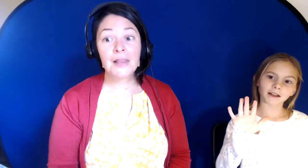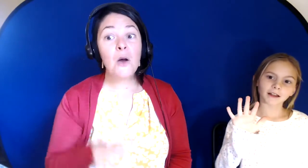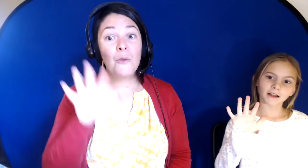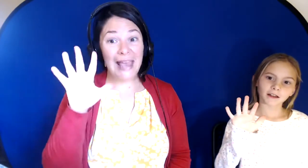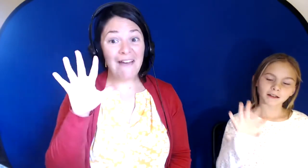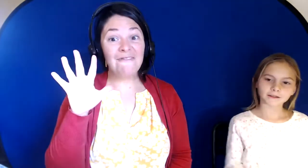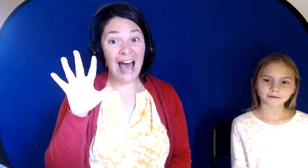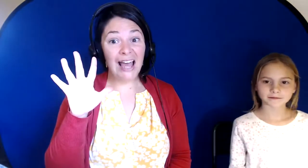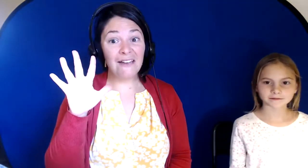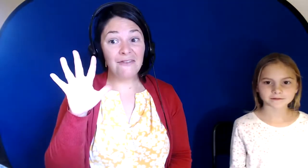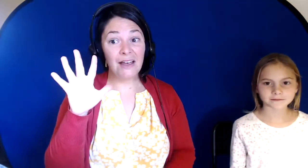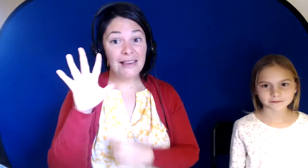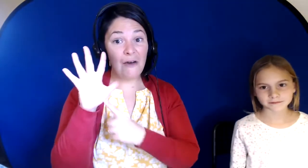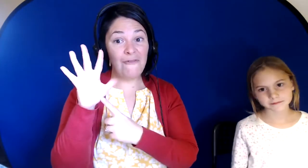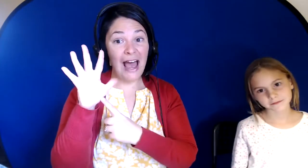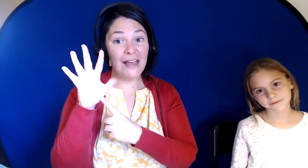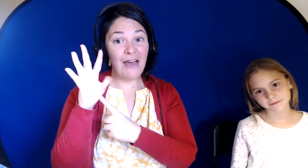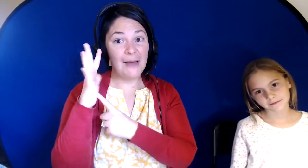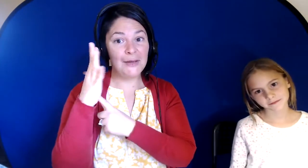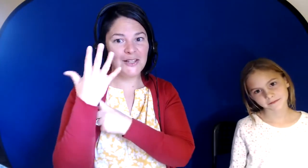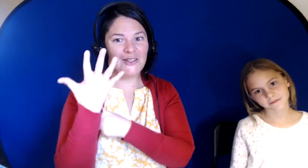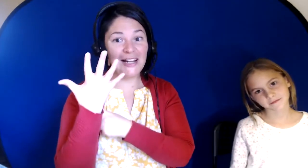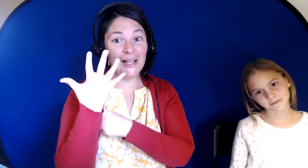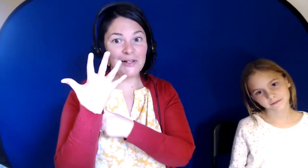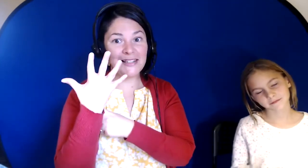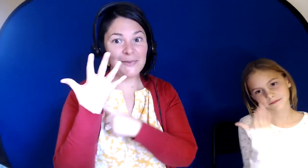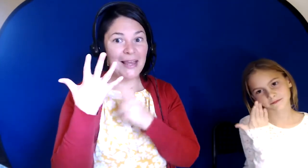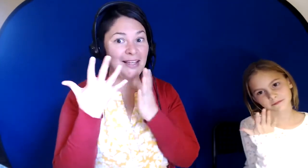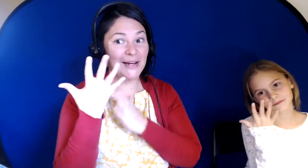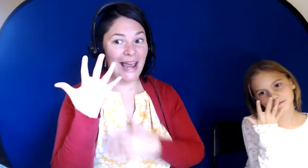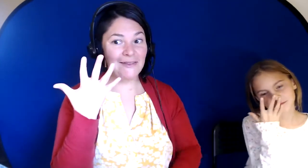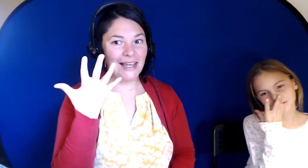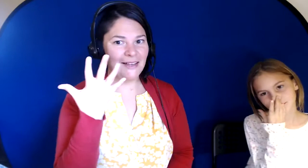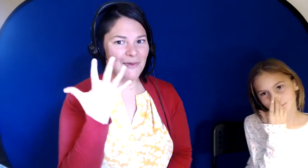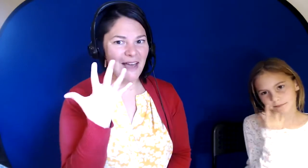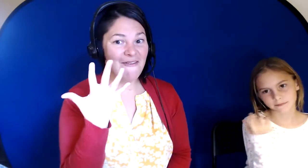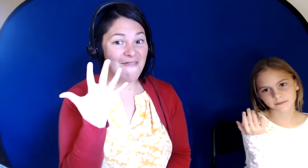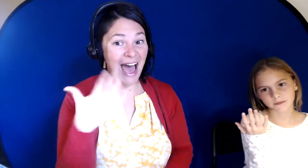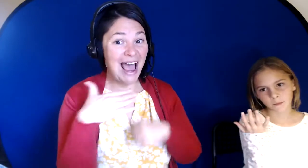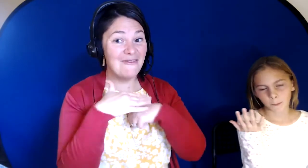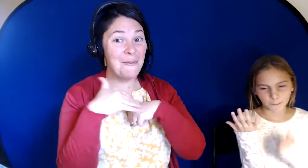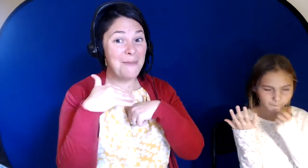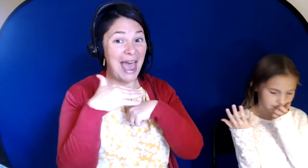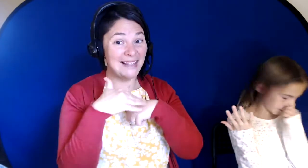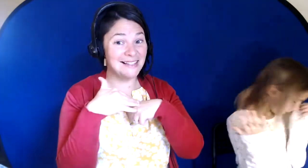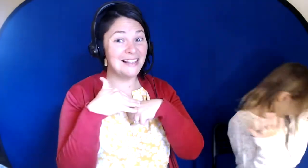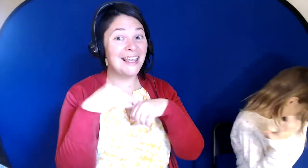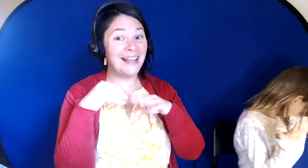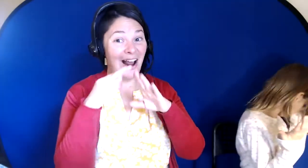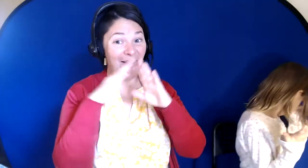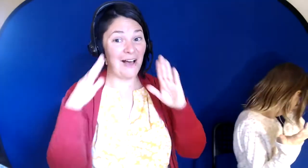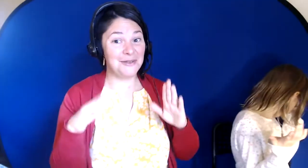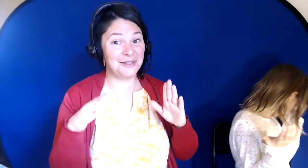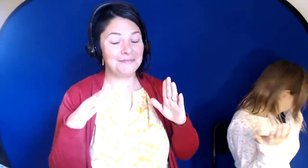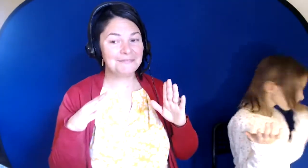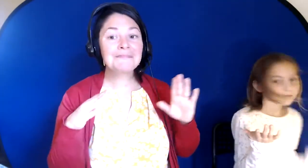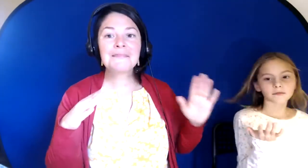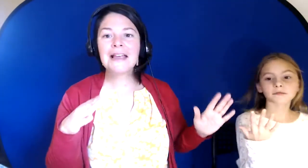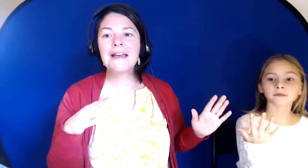We have five. Now, five, I'm going to turn it inwards this way because we're counting it. We have five pets in our house.